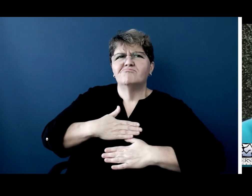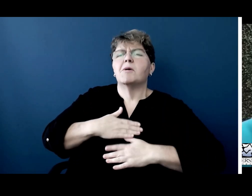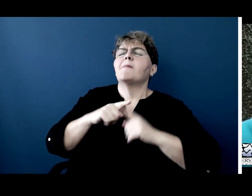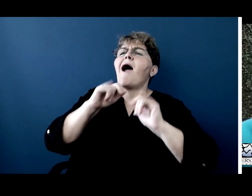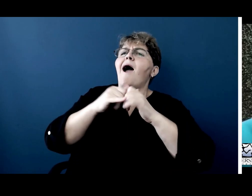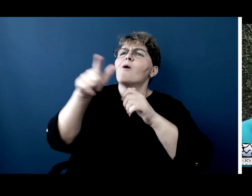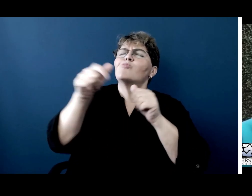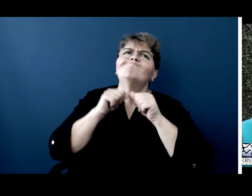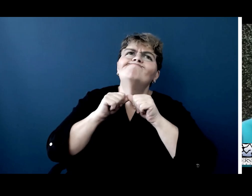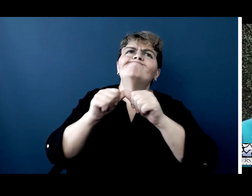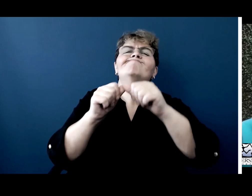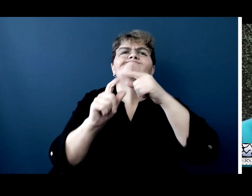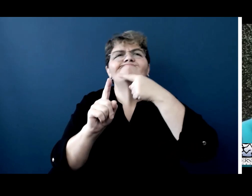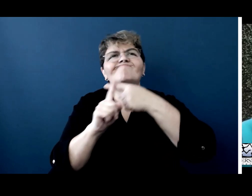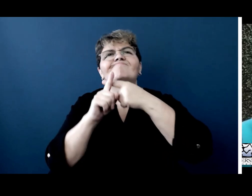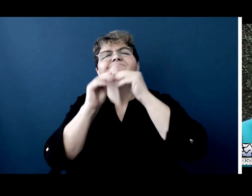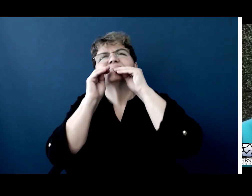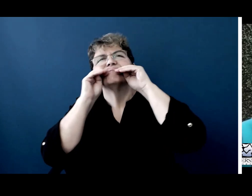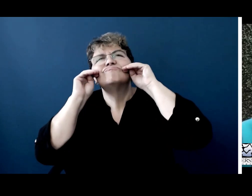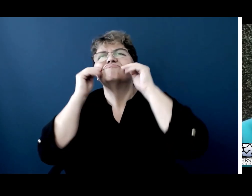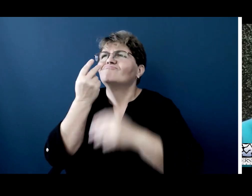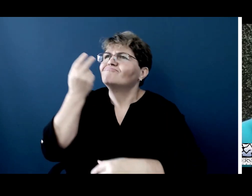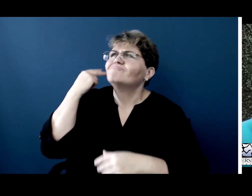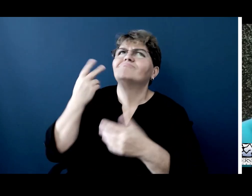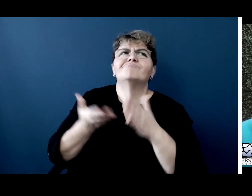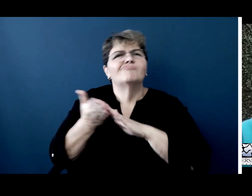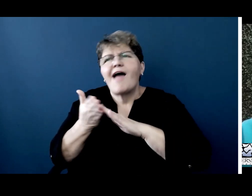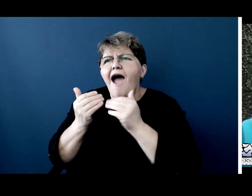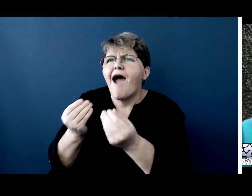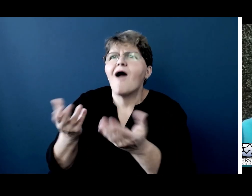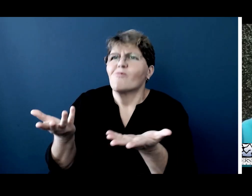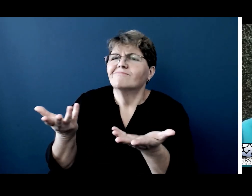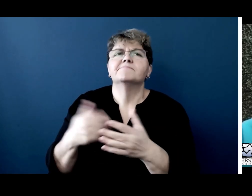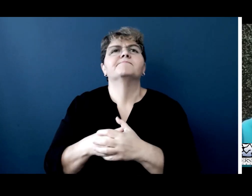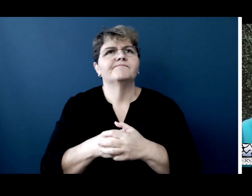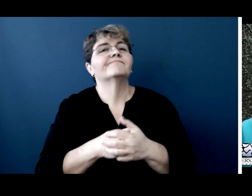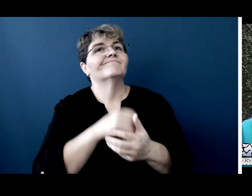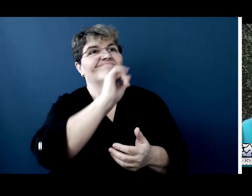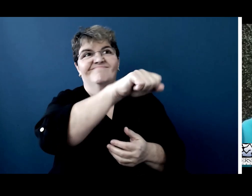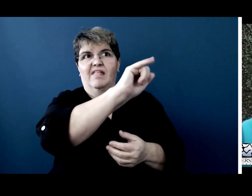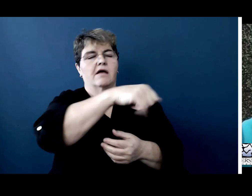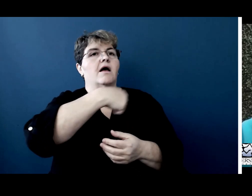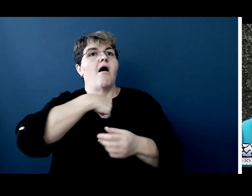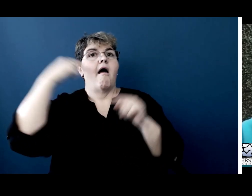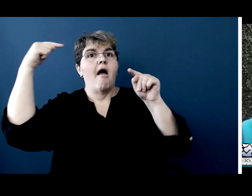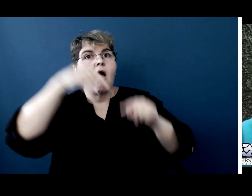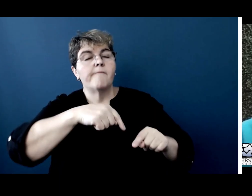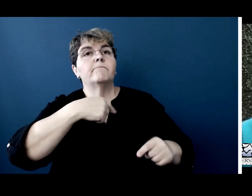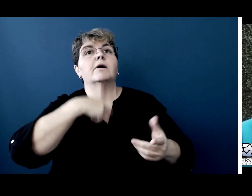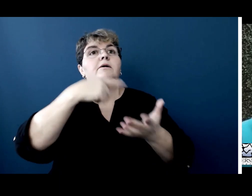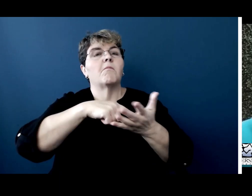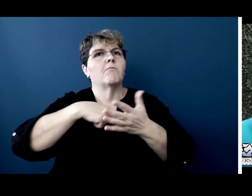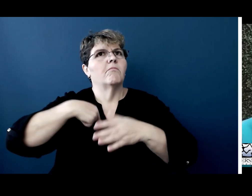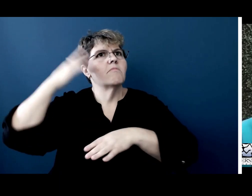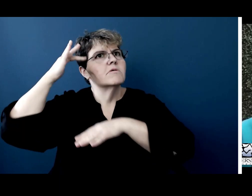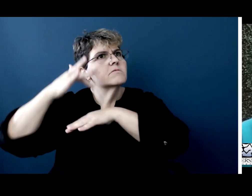like life's stopping, right? Yeah, But the way that you guys are handling it is you're moving on with life,